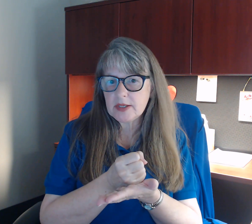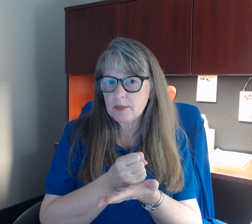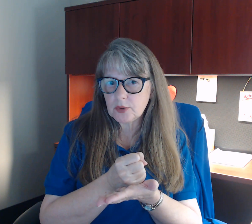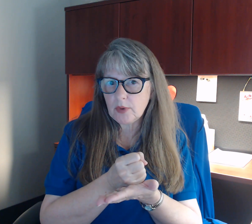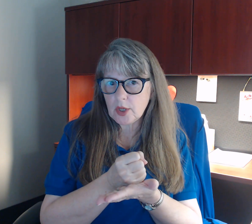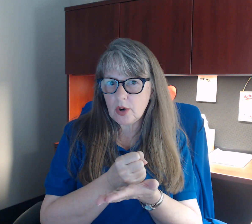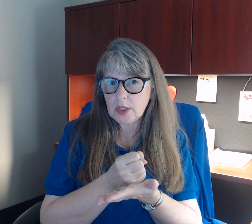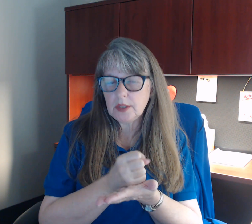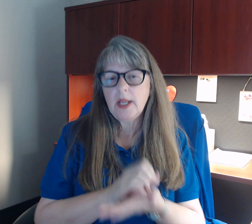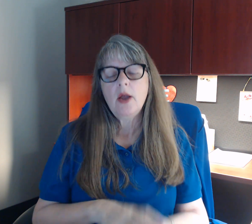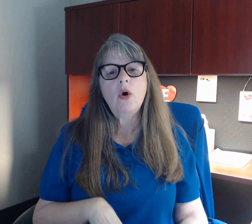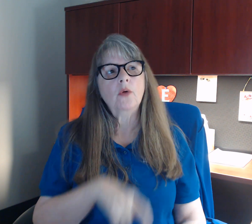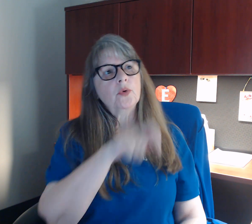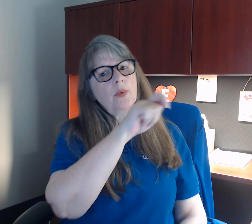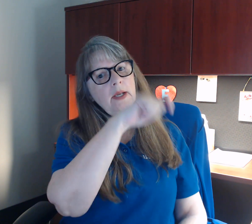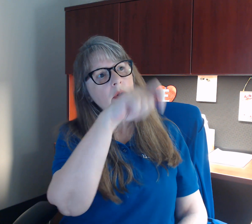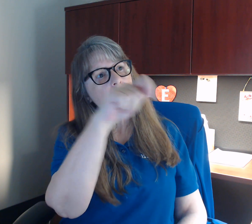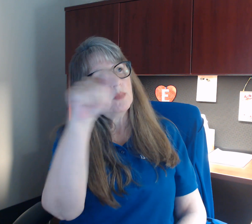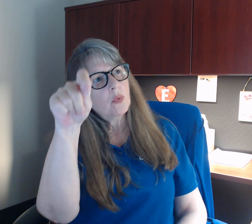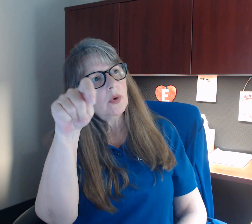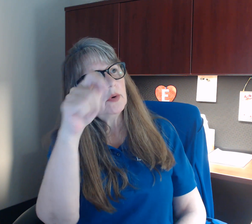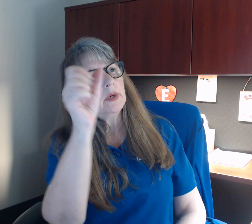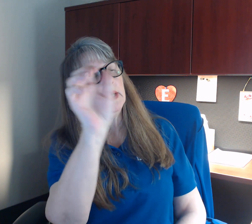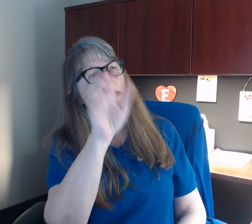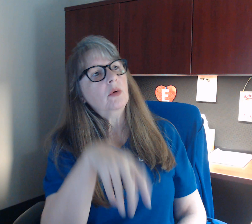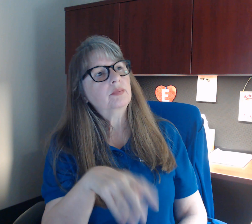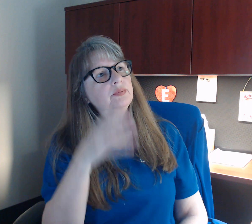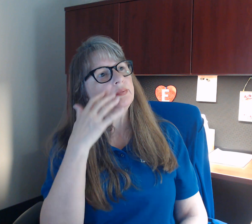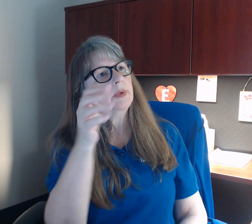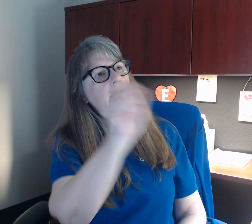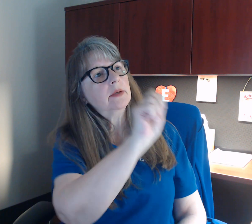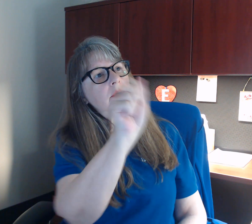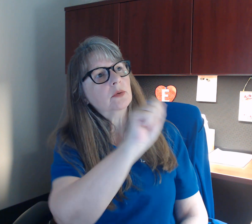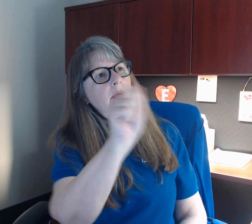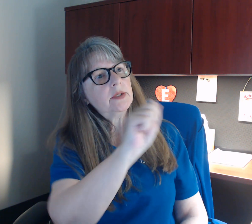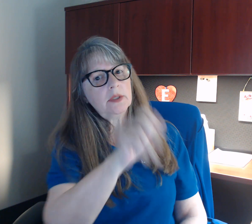with credit card. Or if you're writing on the board and, had to erase it,